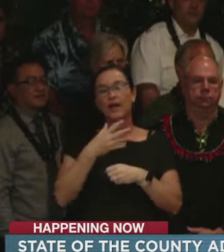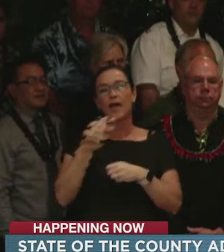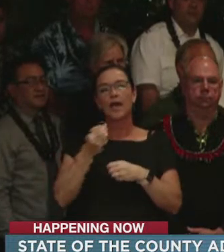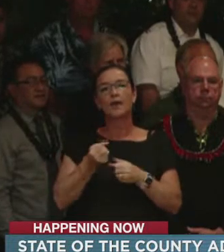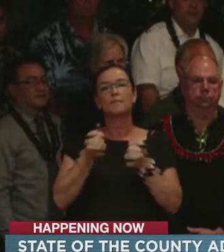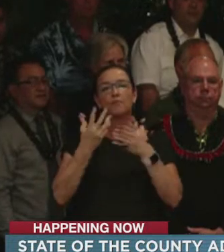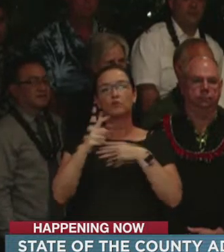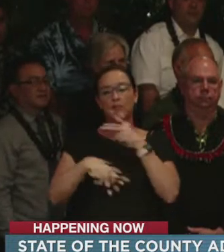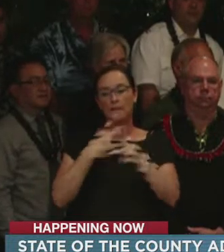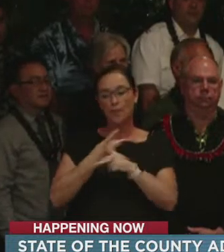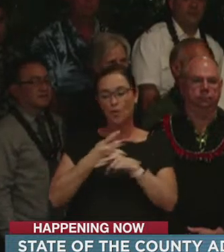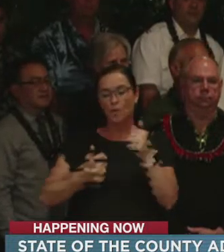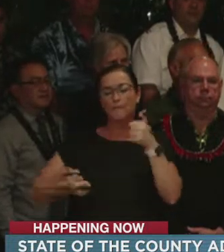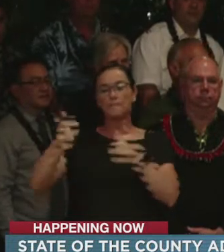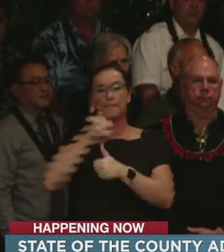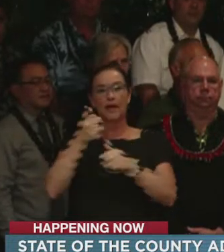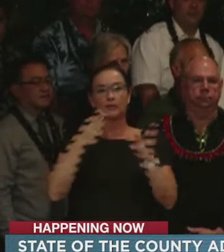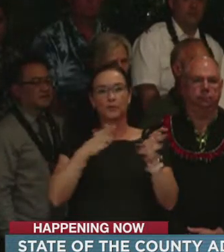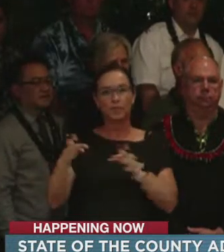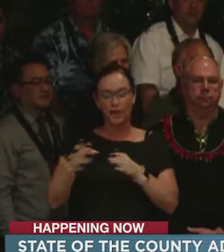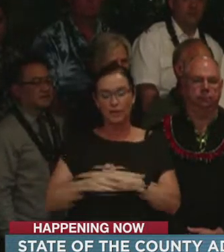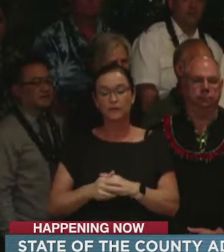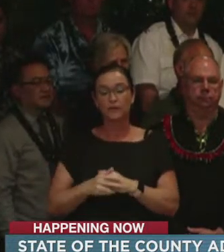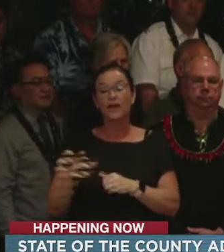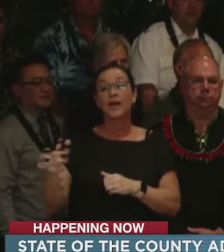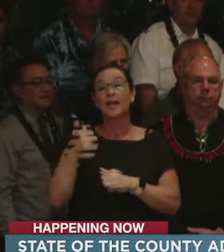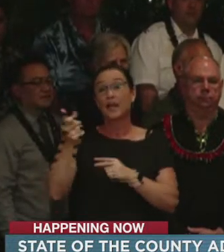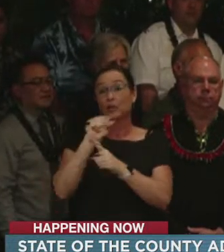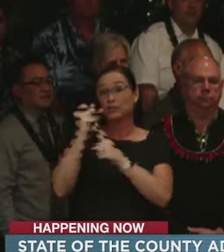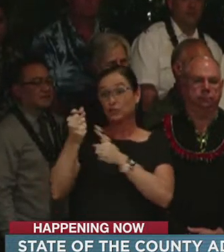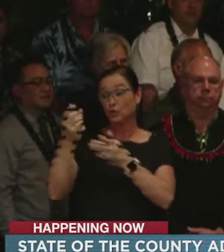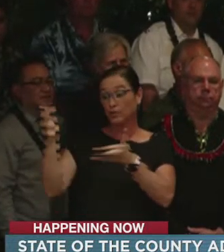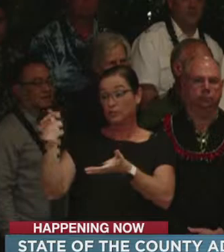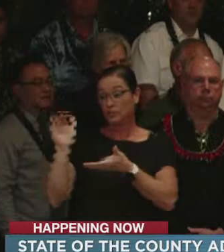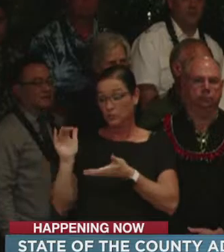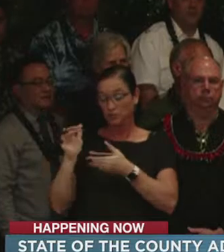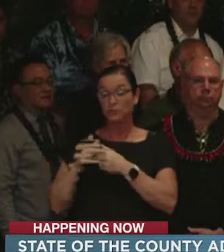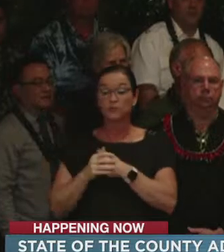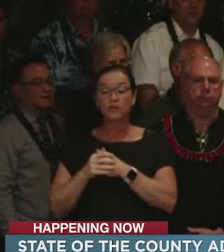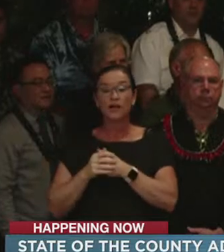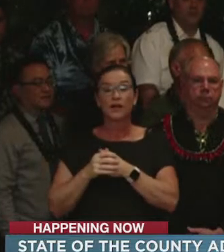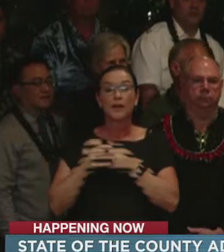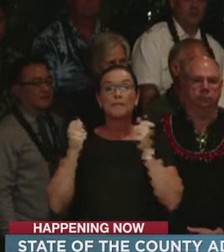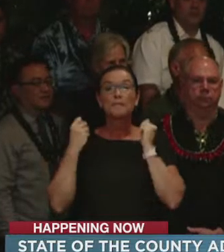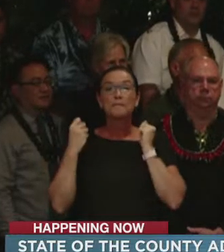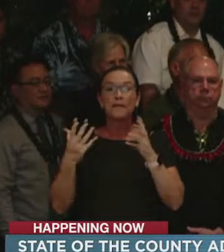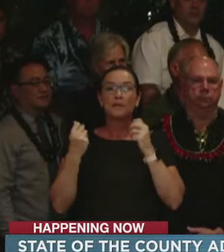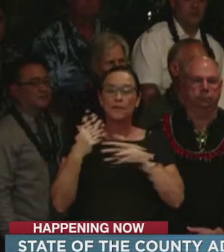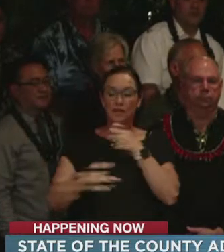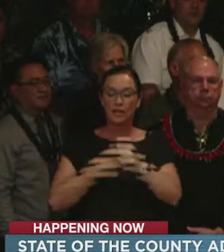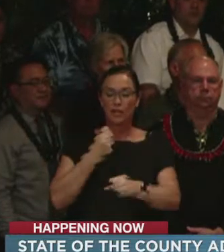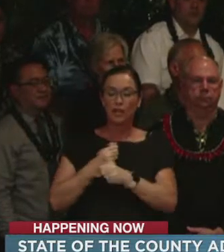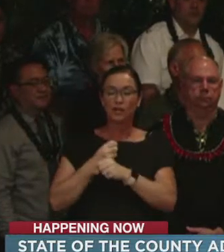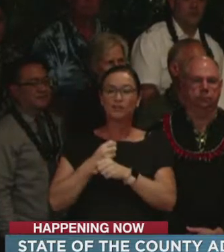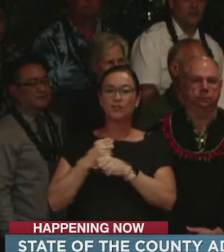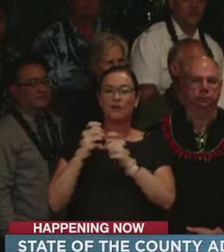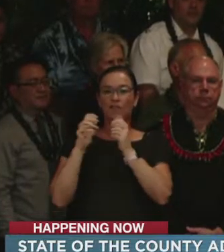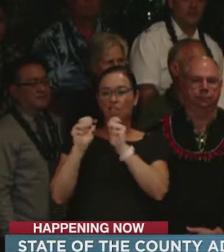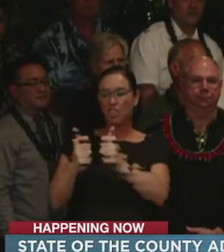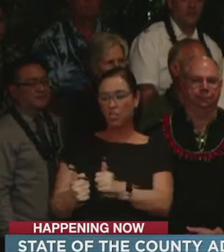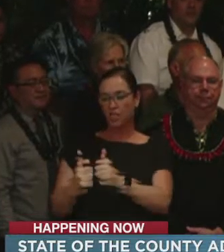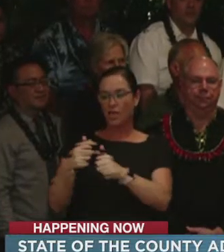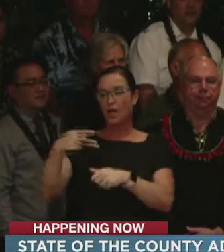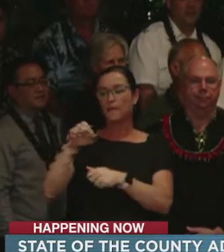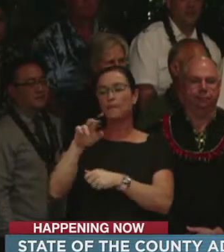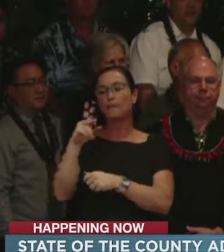transportation master plan. Another card that we were dealt with was the decades of deferred maintenance at park facilities that have